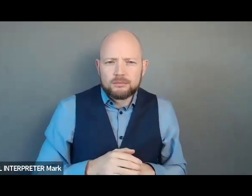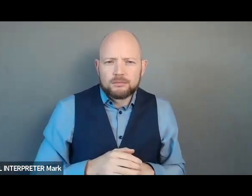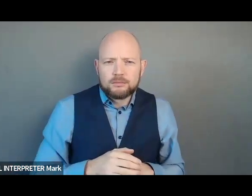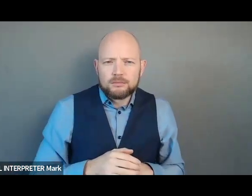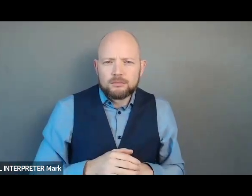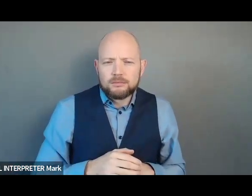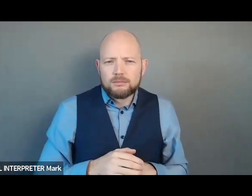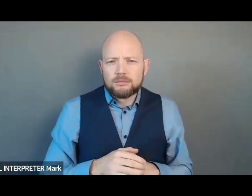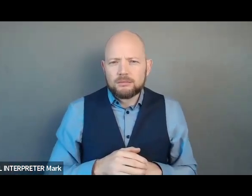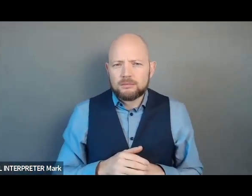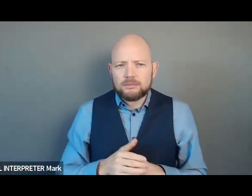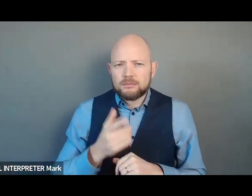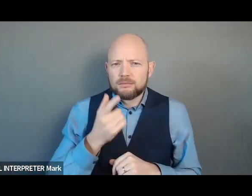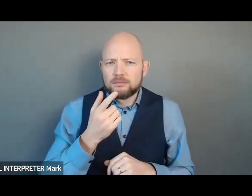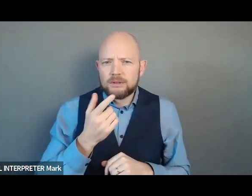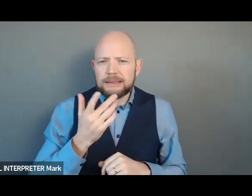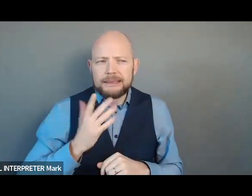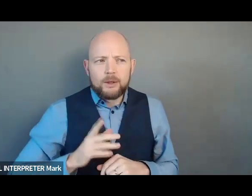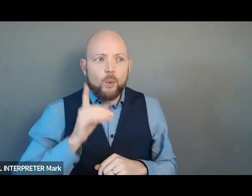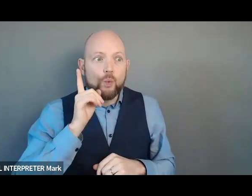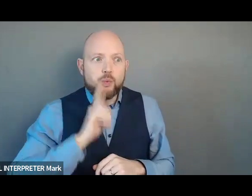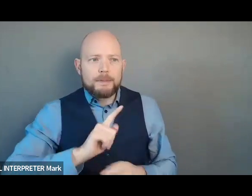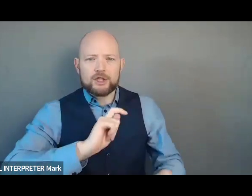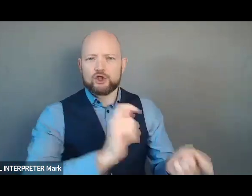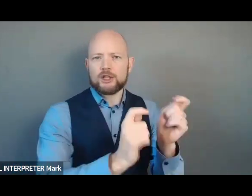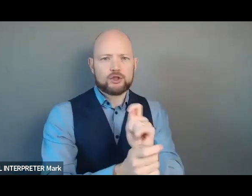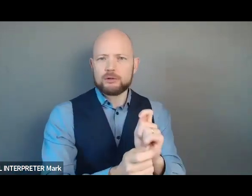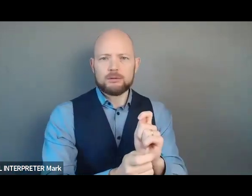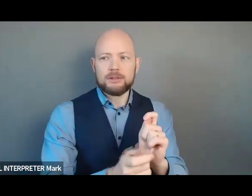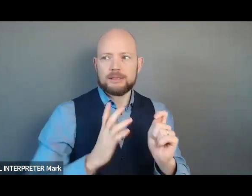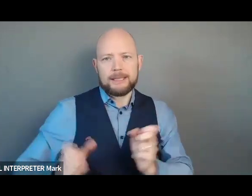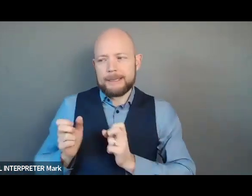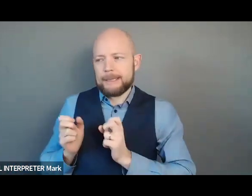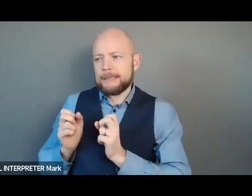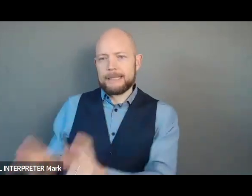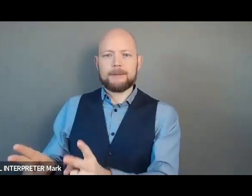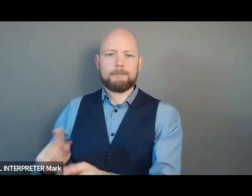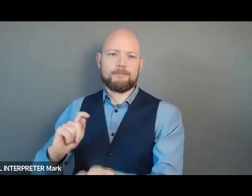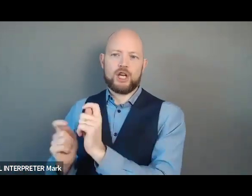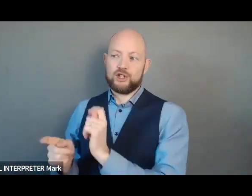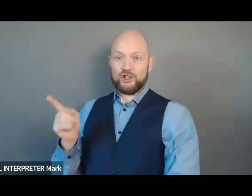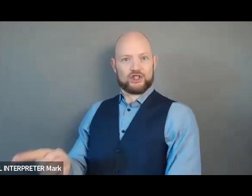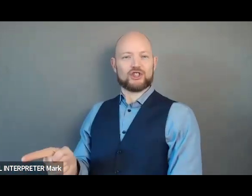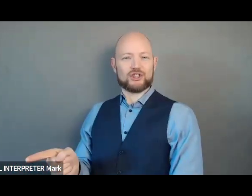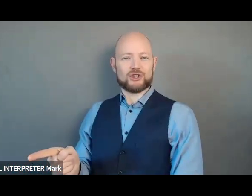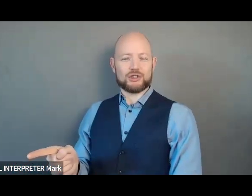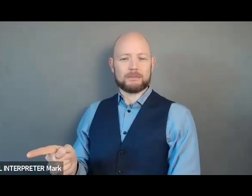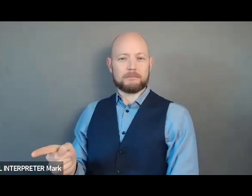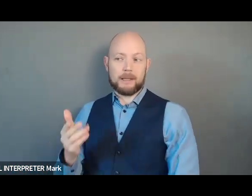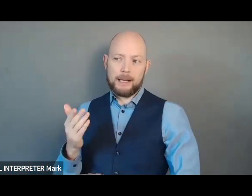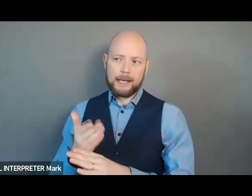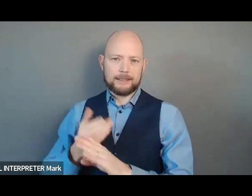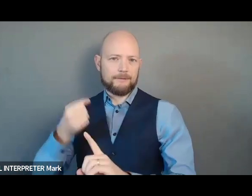about fixing the women, it's about fixing the system. And, you know, active advocacy is